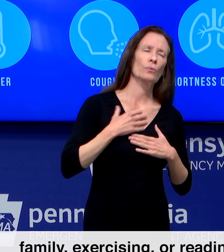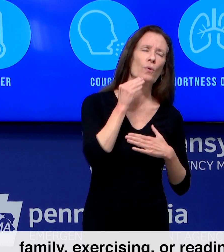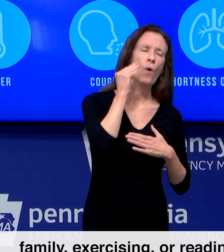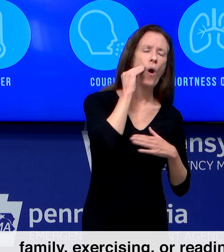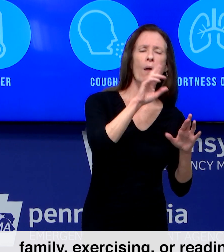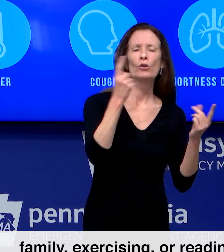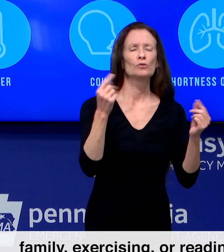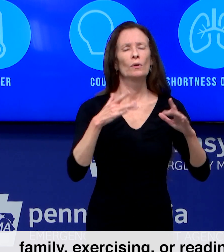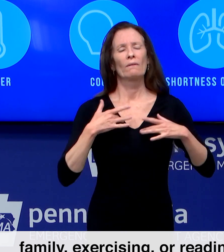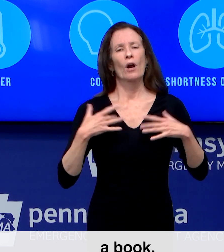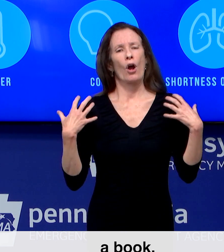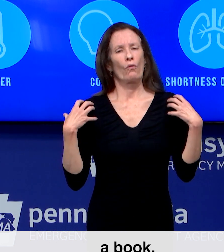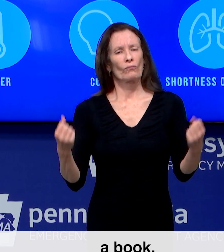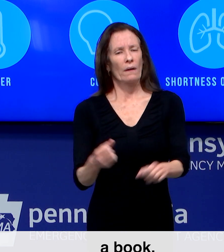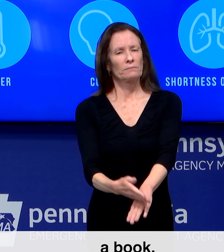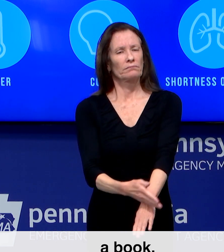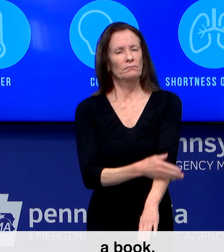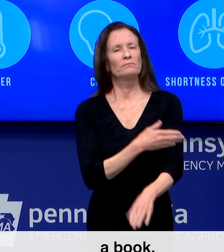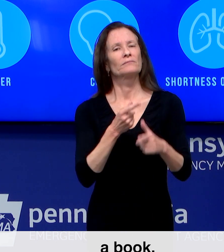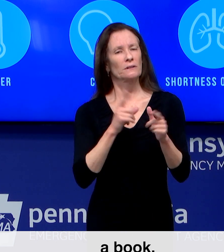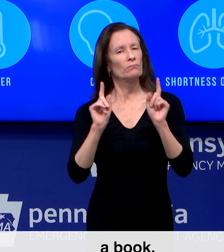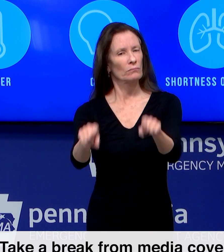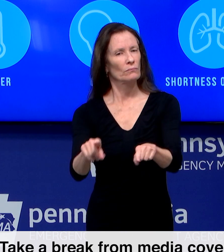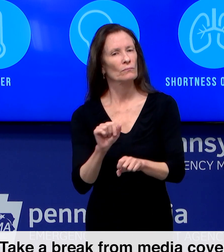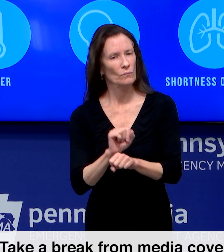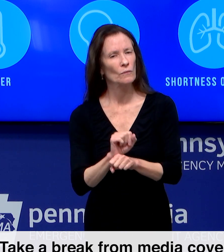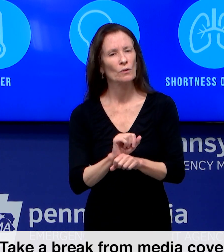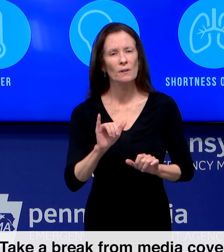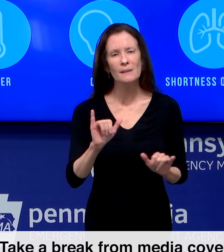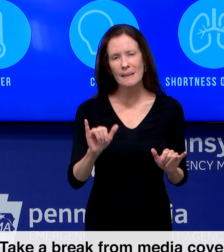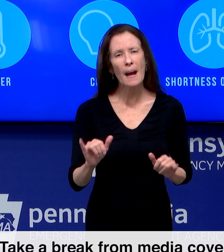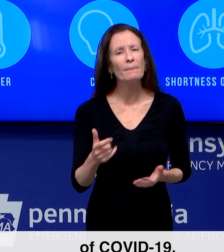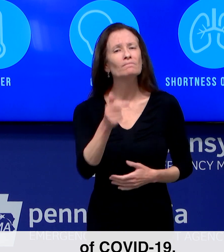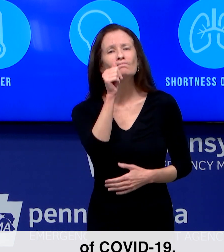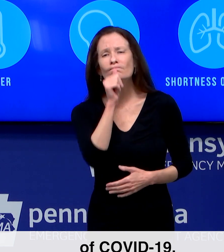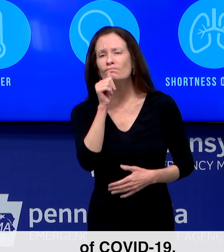exercising, or reading a book. Take a break from media coverage of COVID-19.